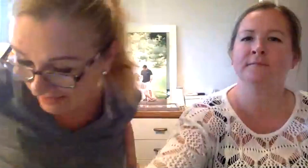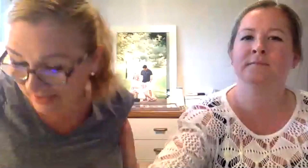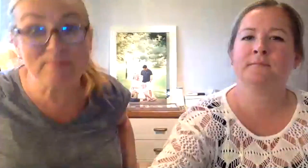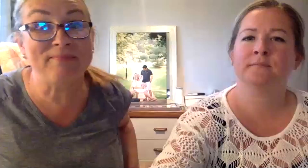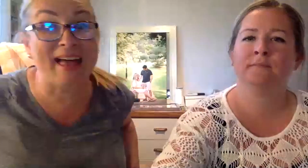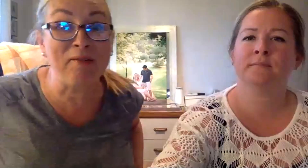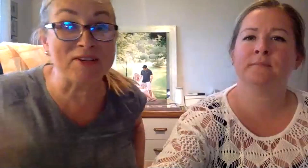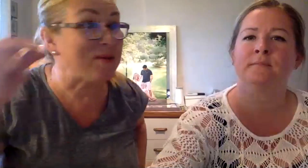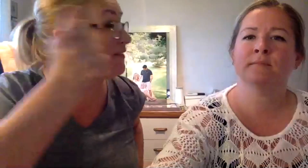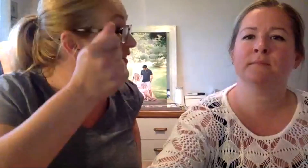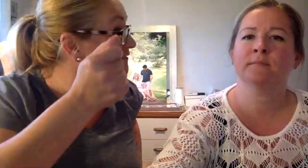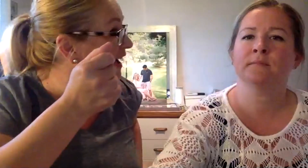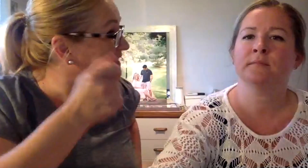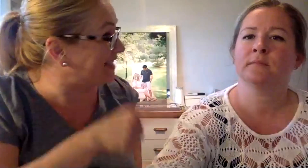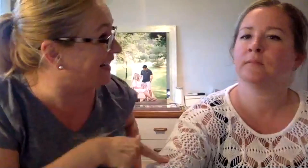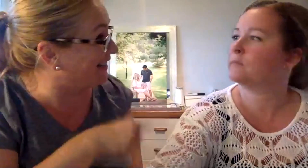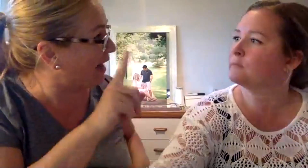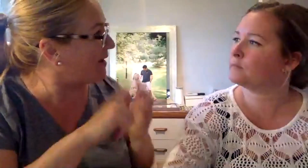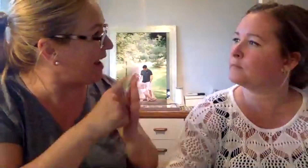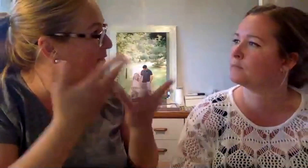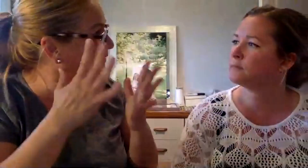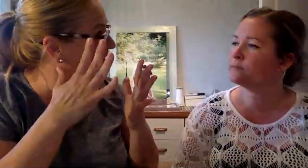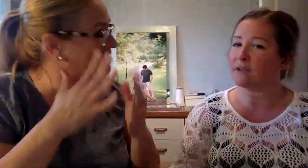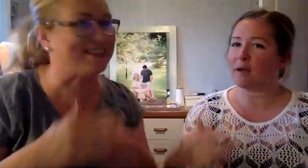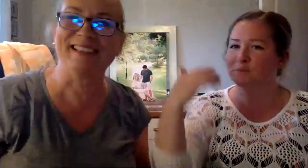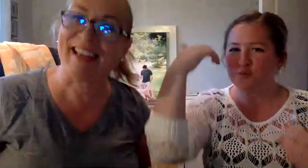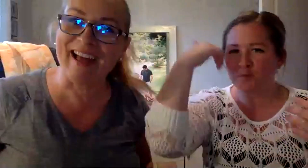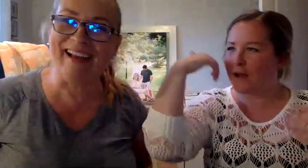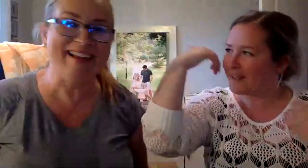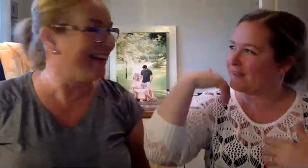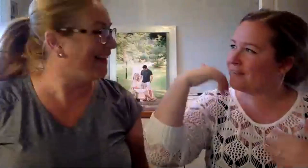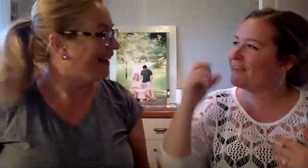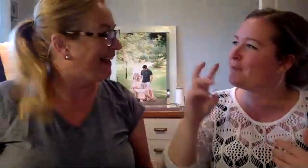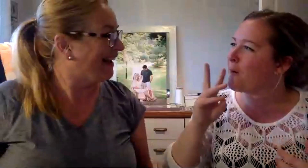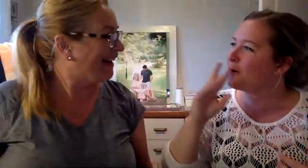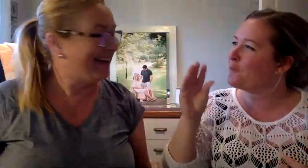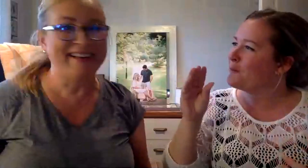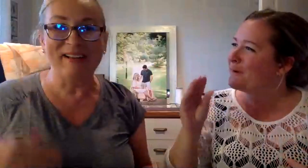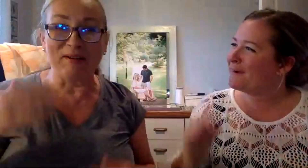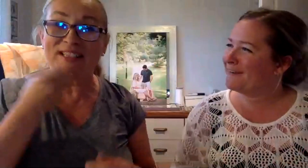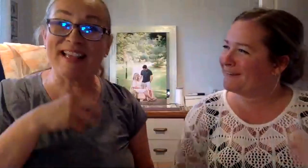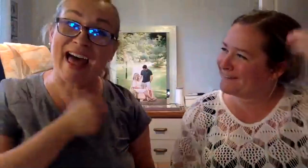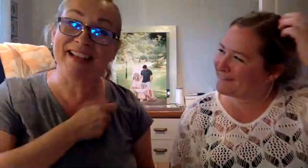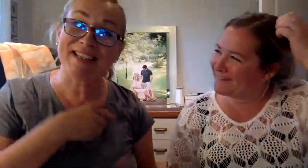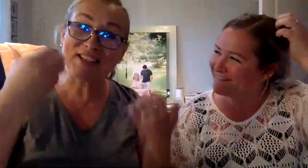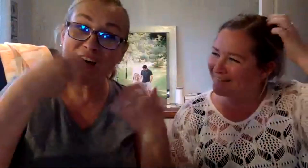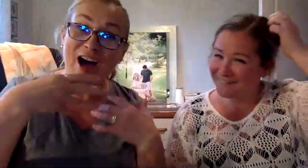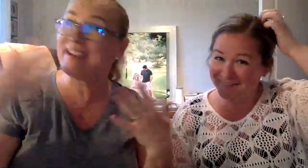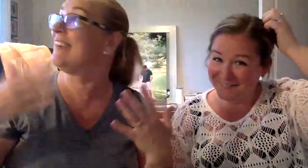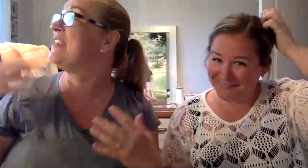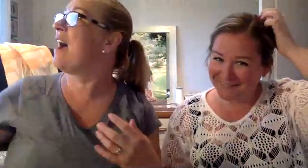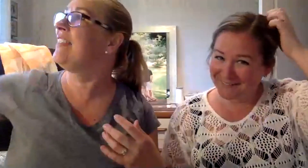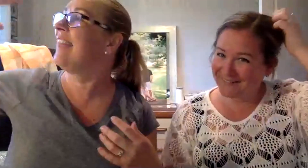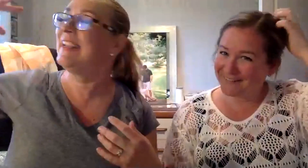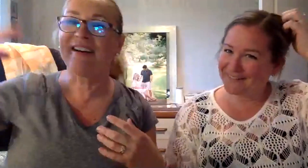I think that hour just felt fast. That 1 hour, we finished. Yeah. Oh, she said, Alex says she's hot in